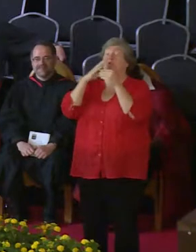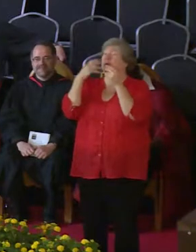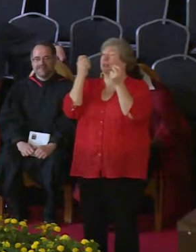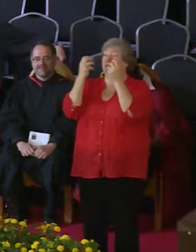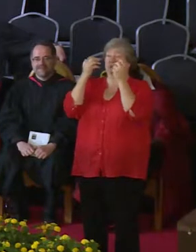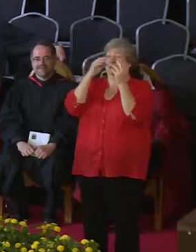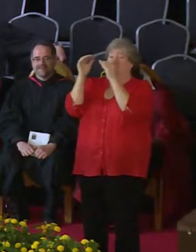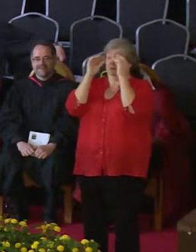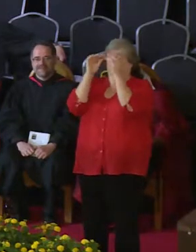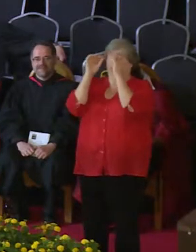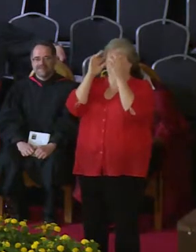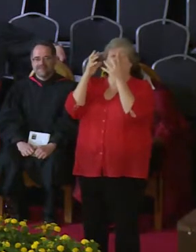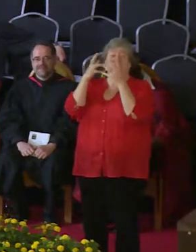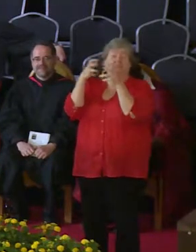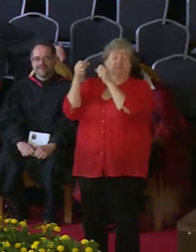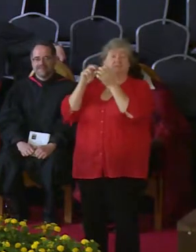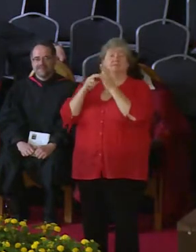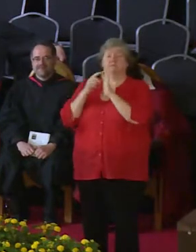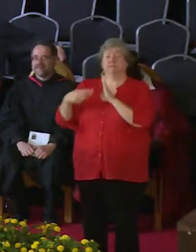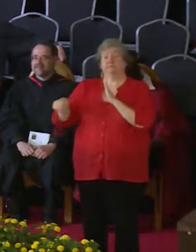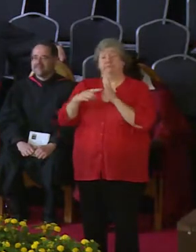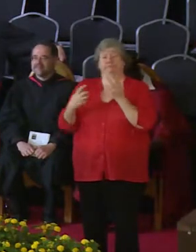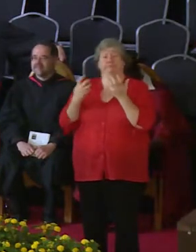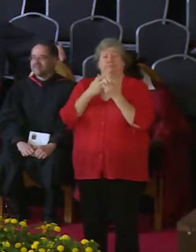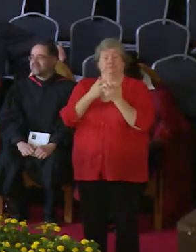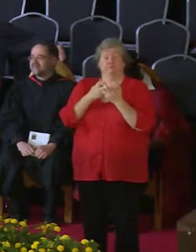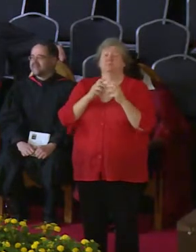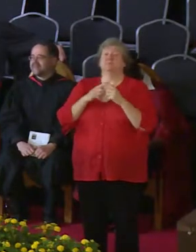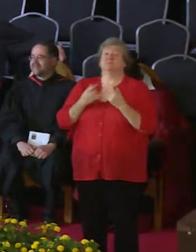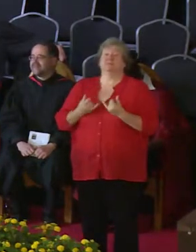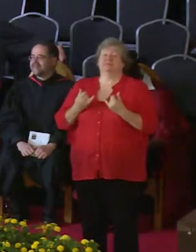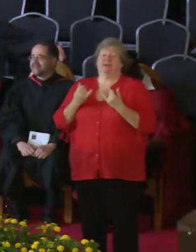world. Today, we are navigating a